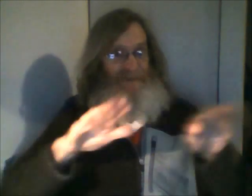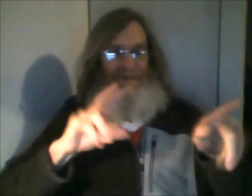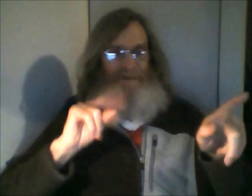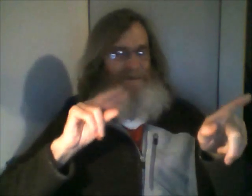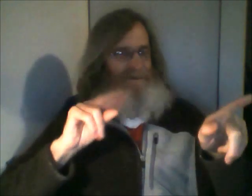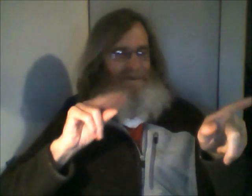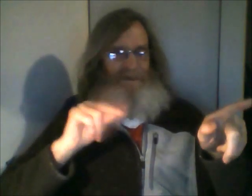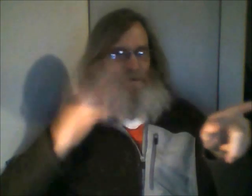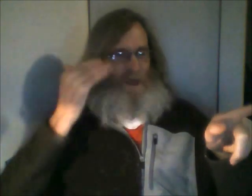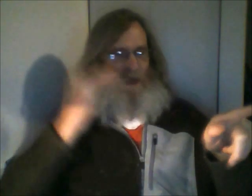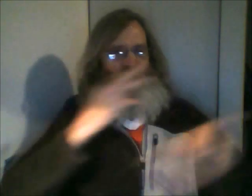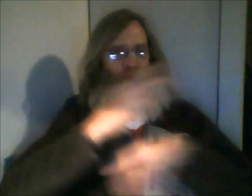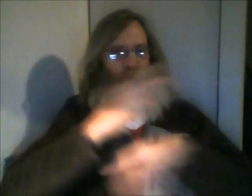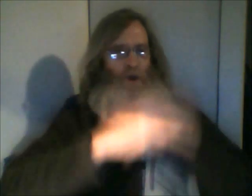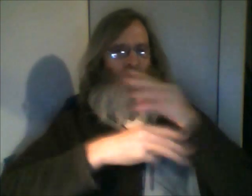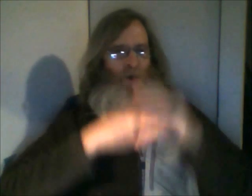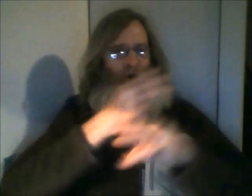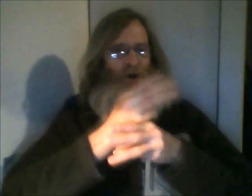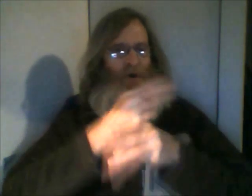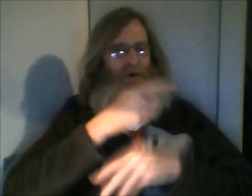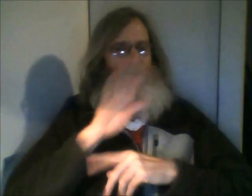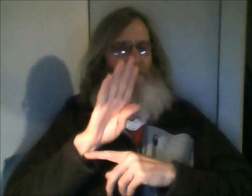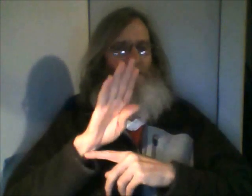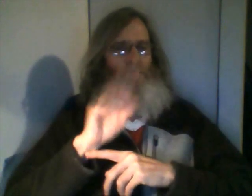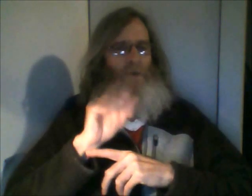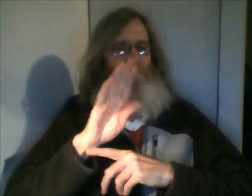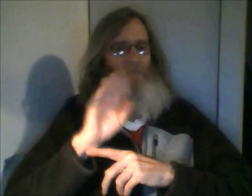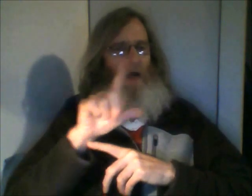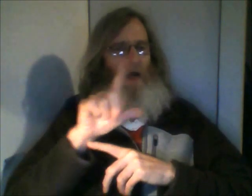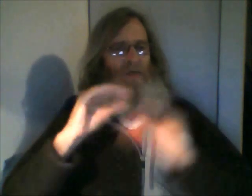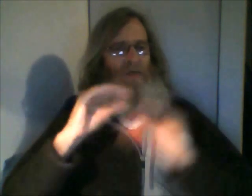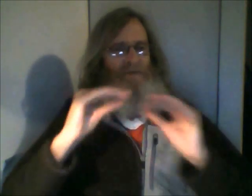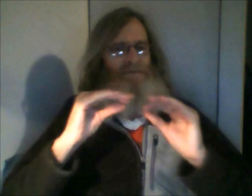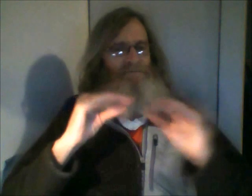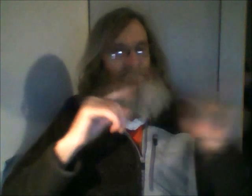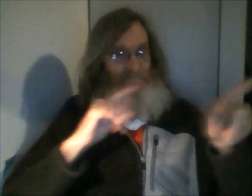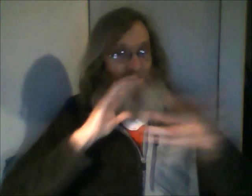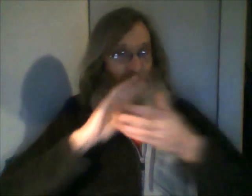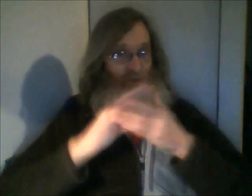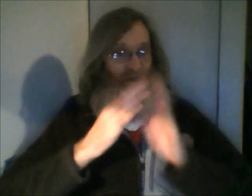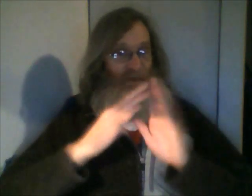They scan the donor's collection bag and document what products they will produce from the blood.